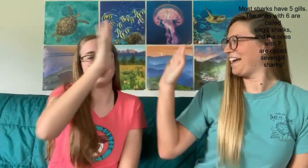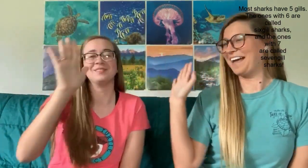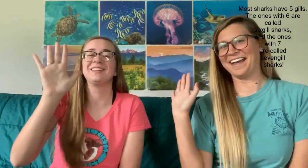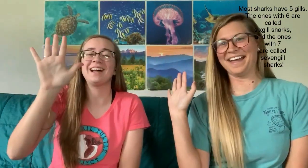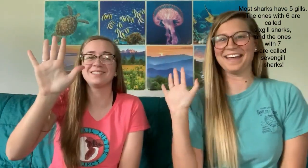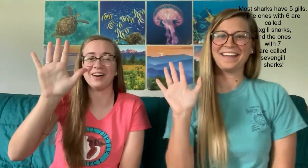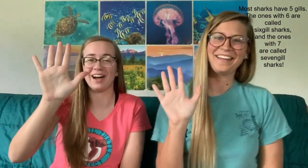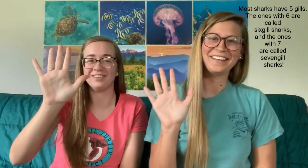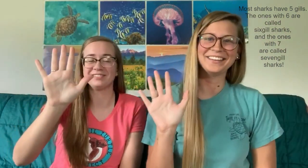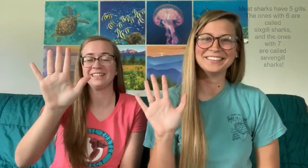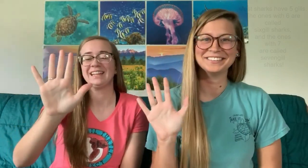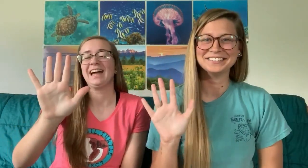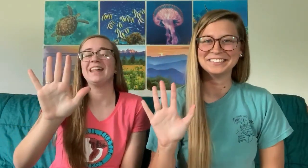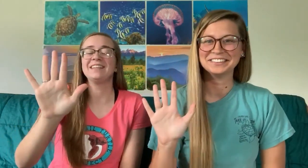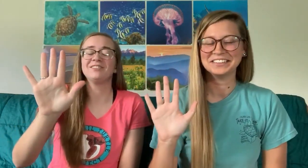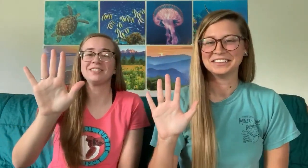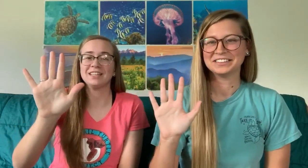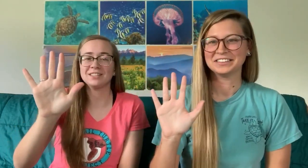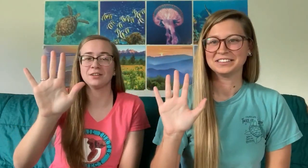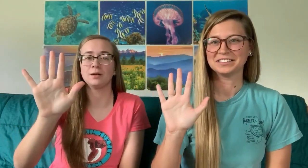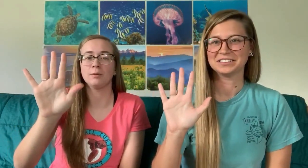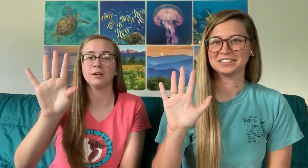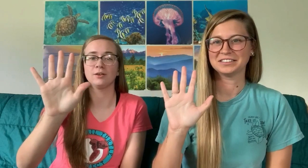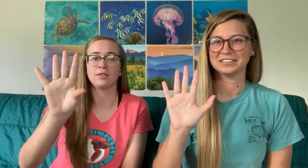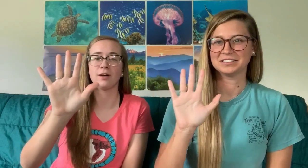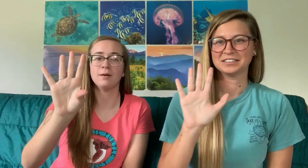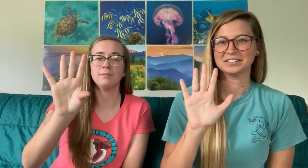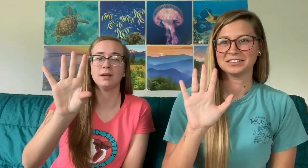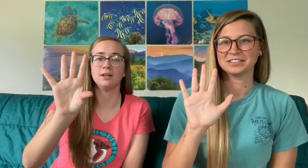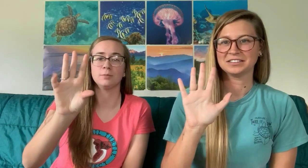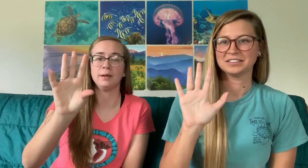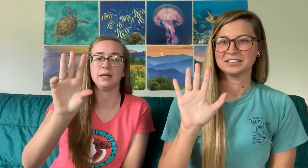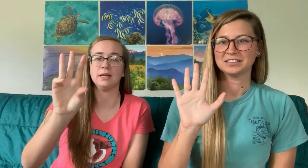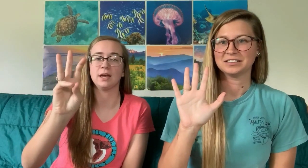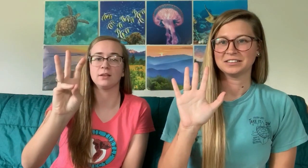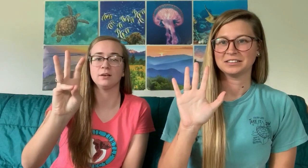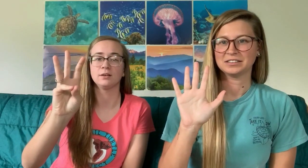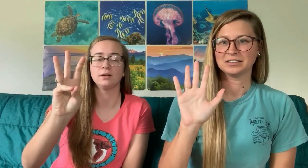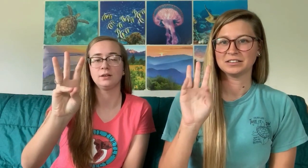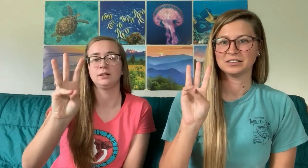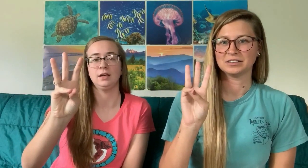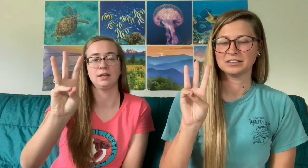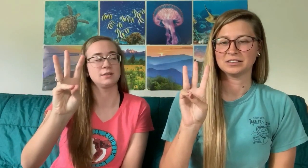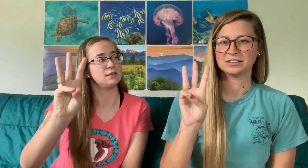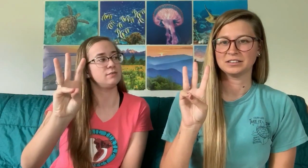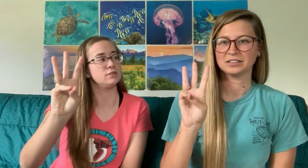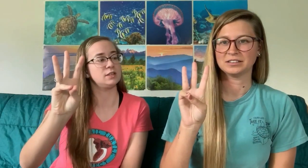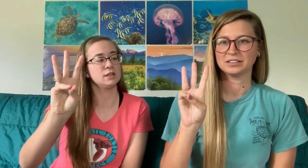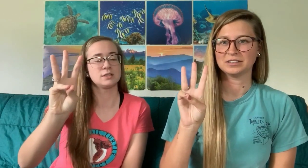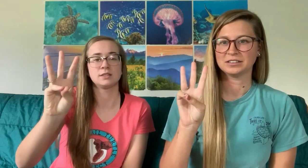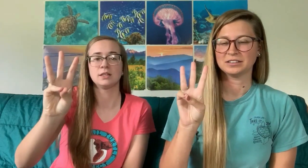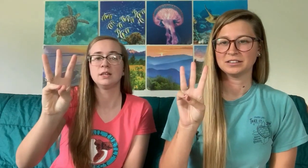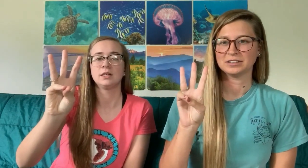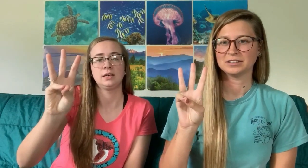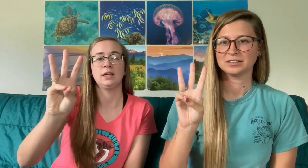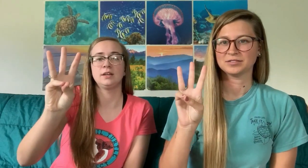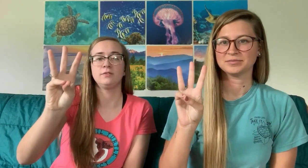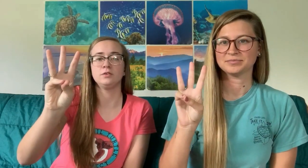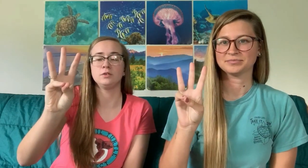So that's five. And then for six, you're going to put your thumb and your pinky together. And that's the sign for six. And then if you do